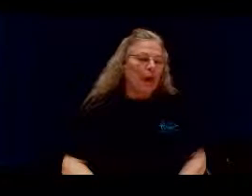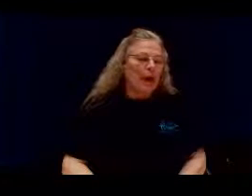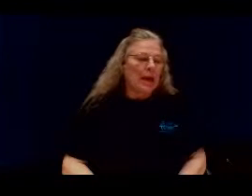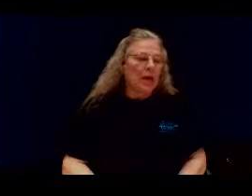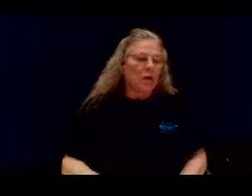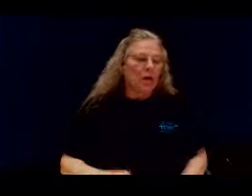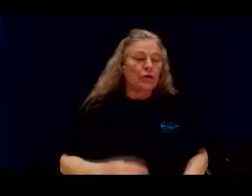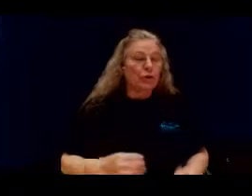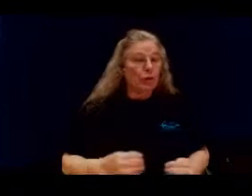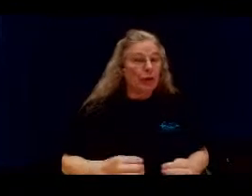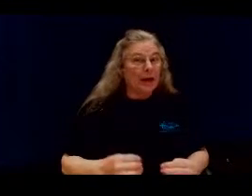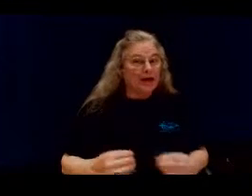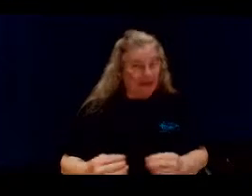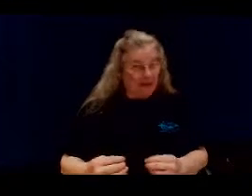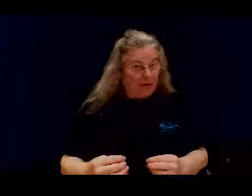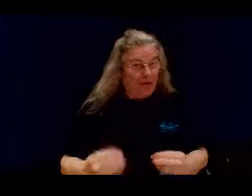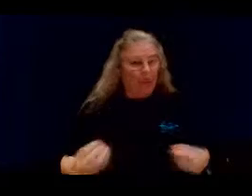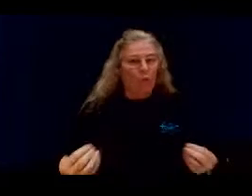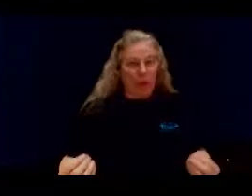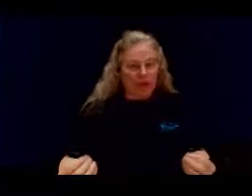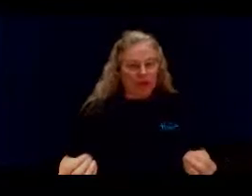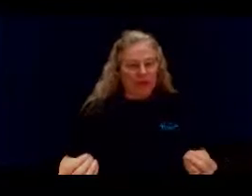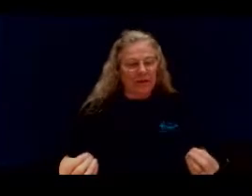I am going to try to follow the women's,